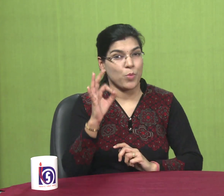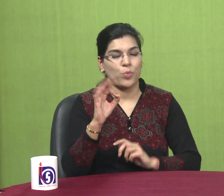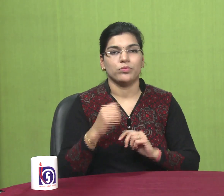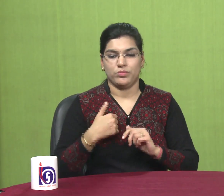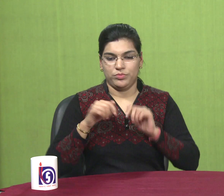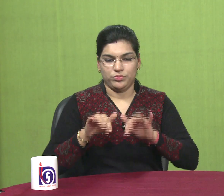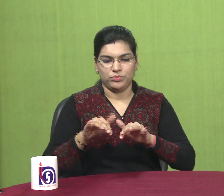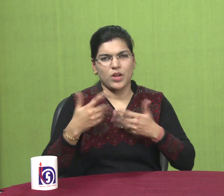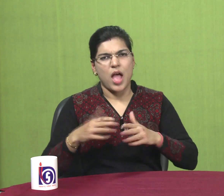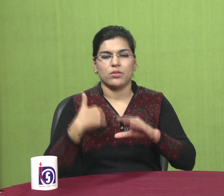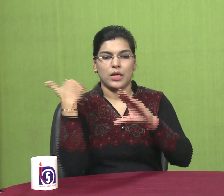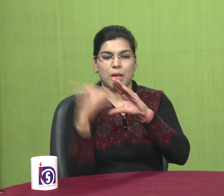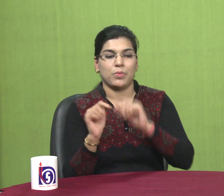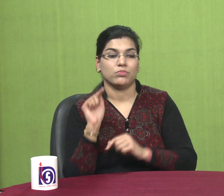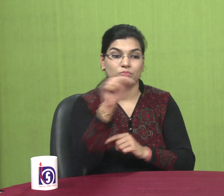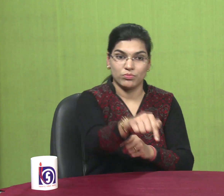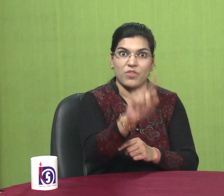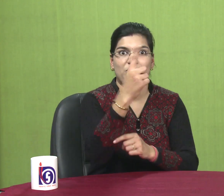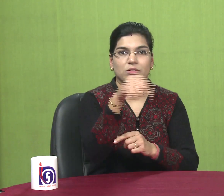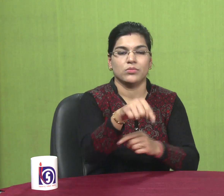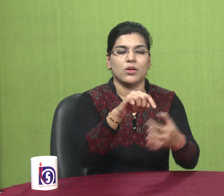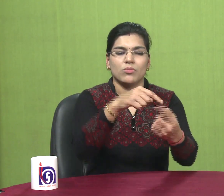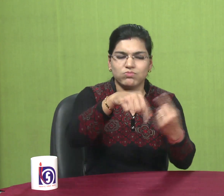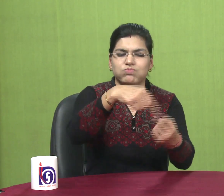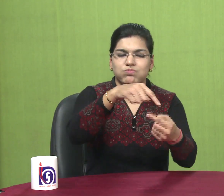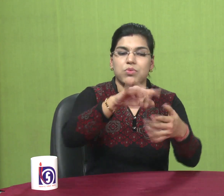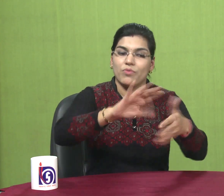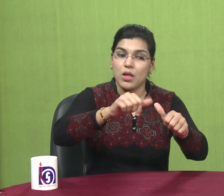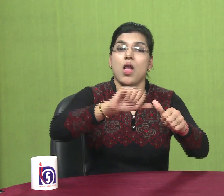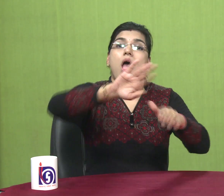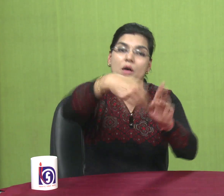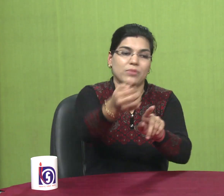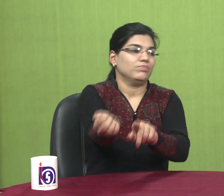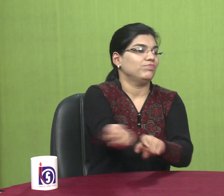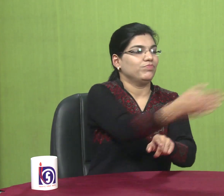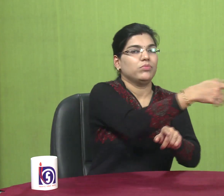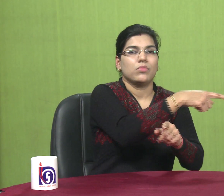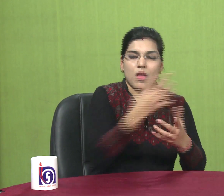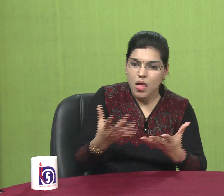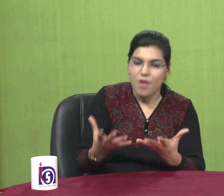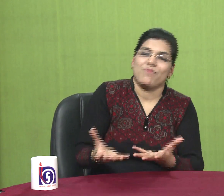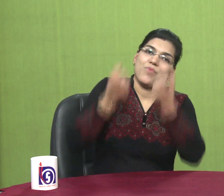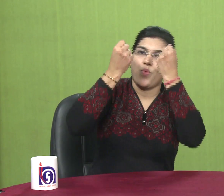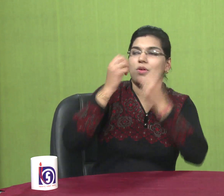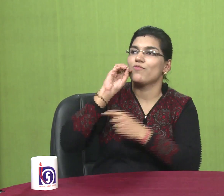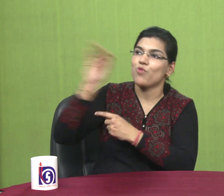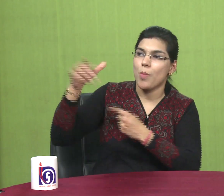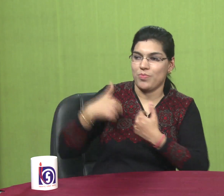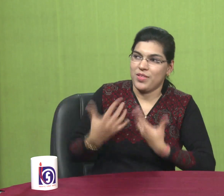is similar to have a street address where you receive letters. One advantage over regular